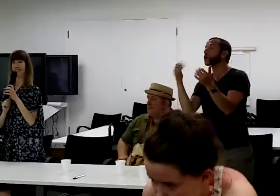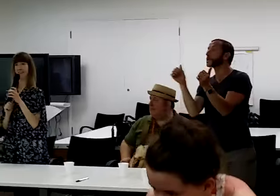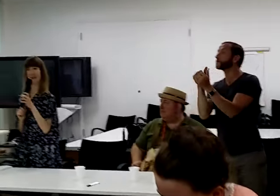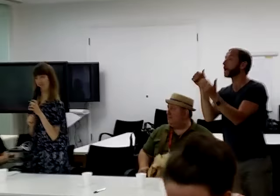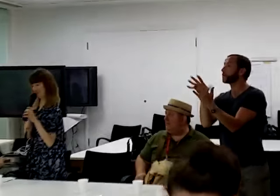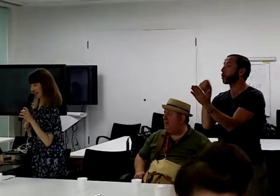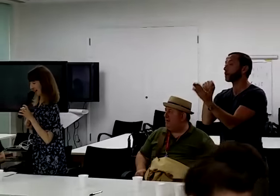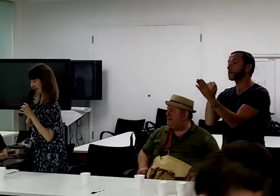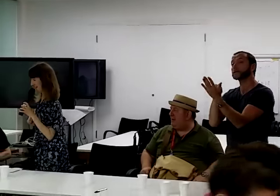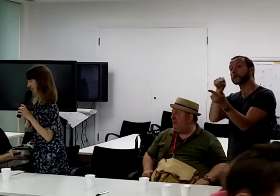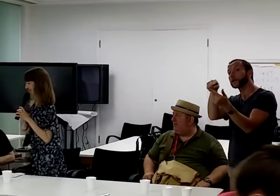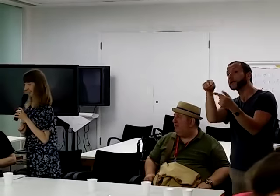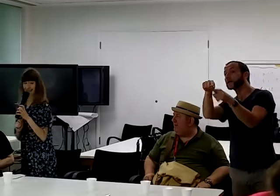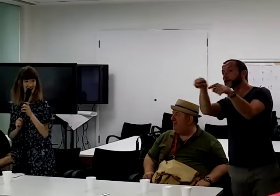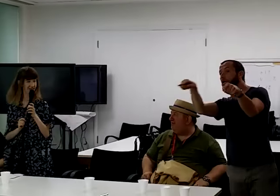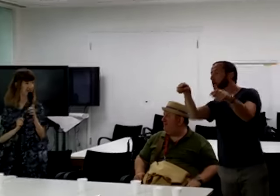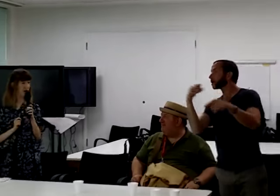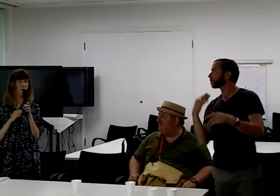room.